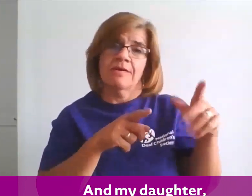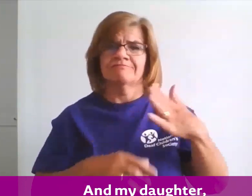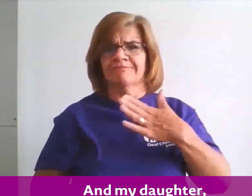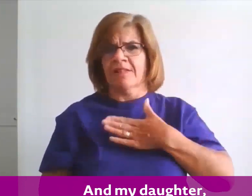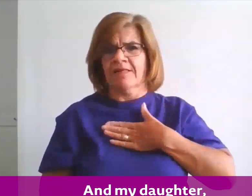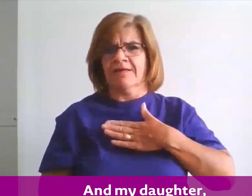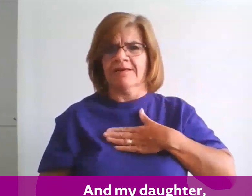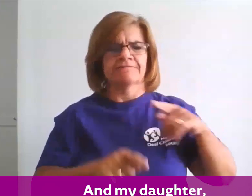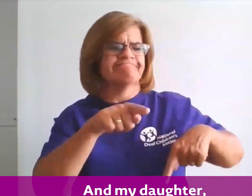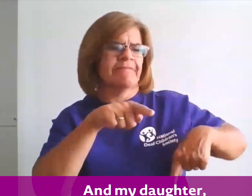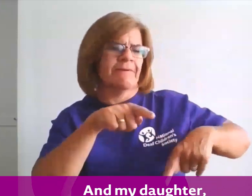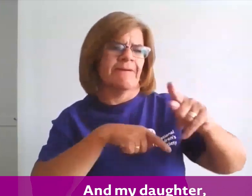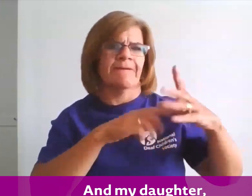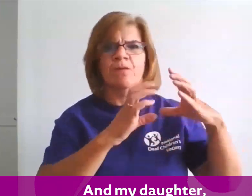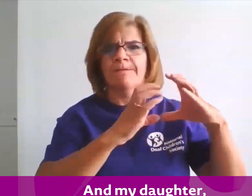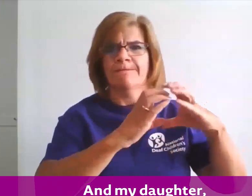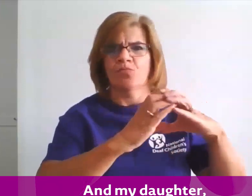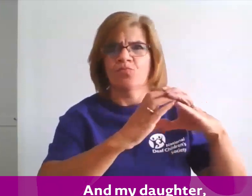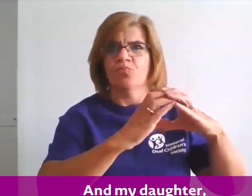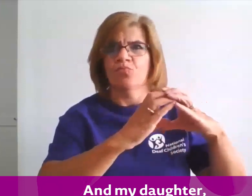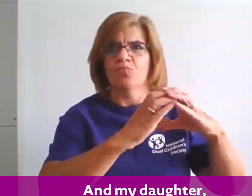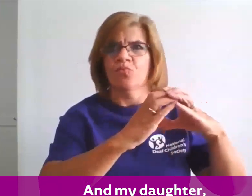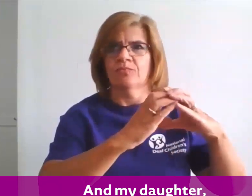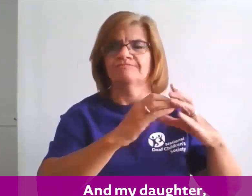And my daughter, she really likes to play football.